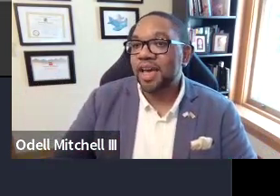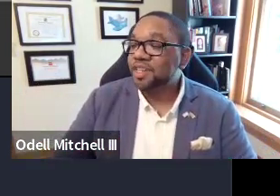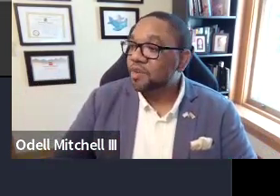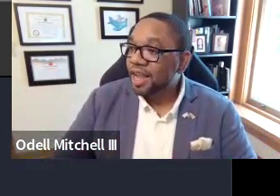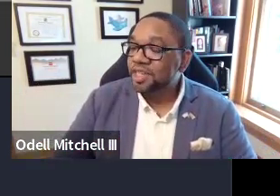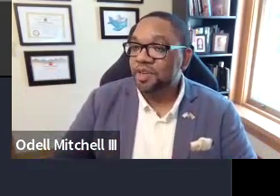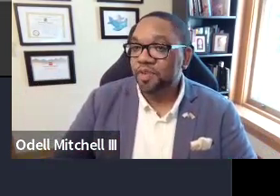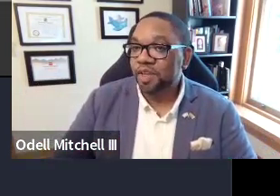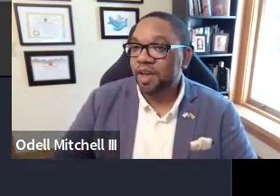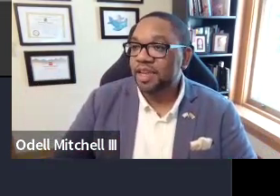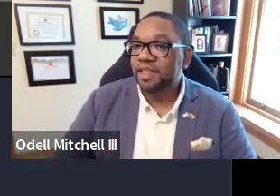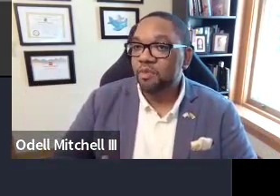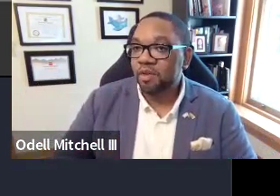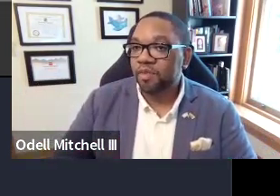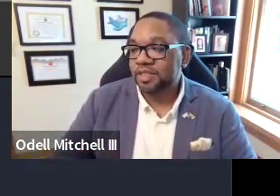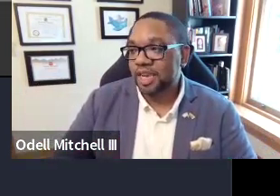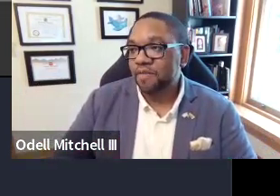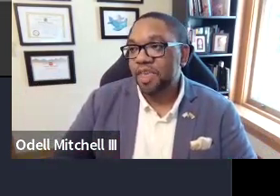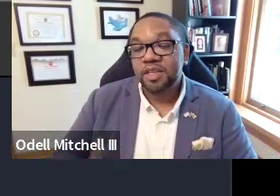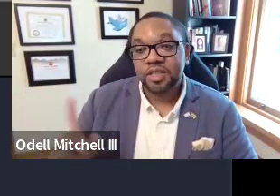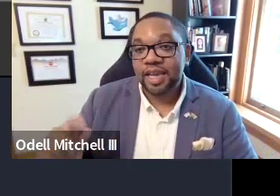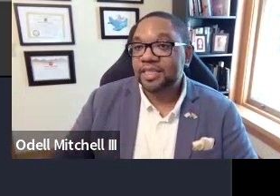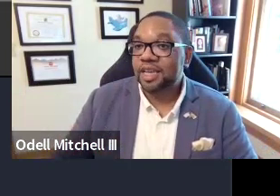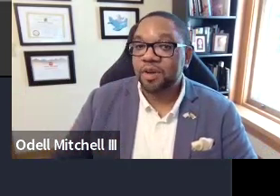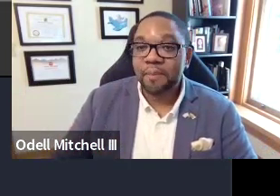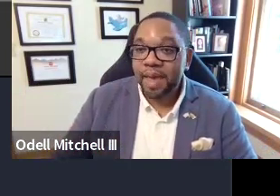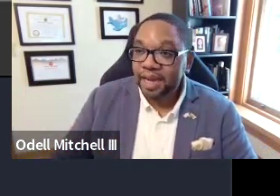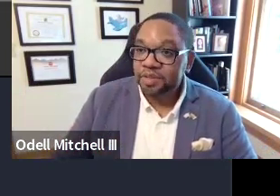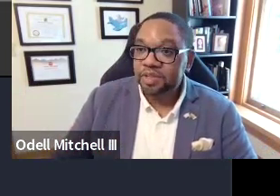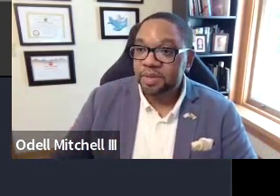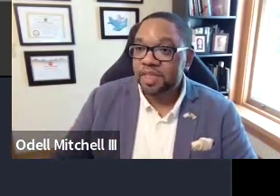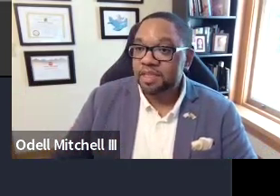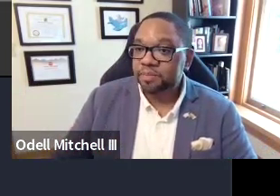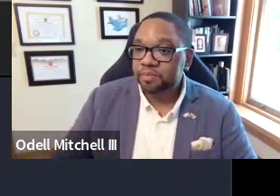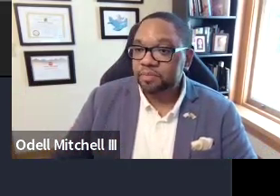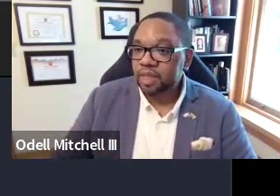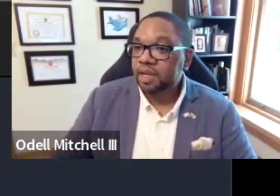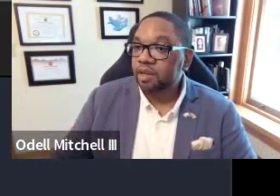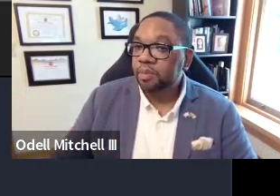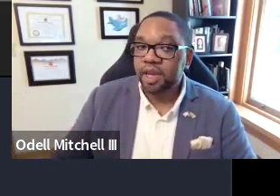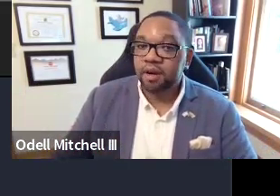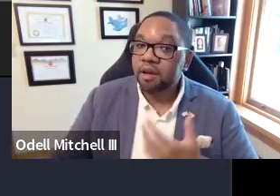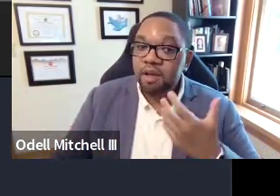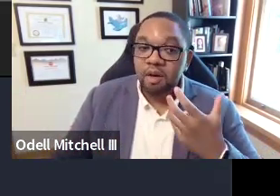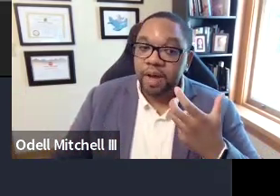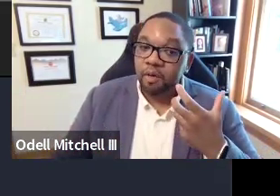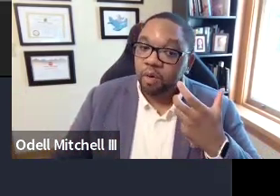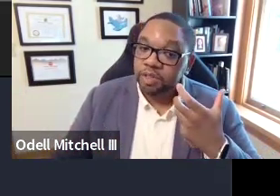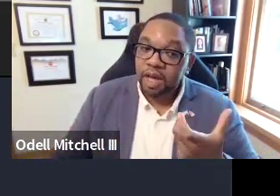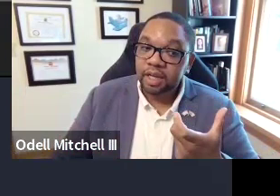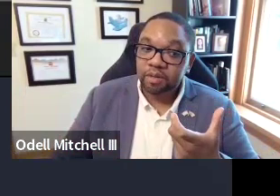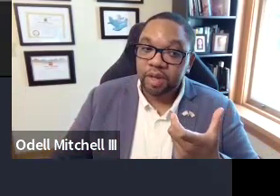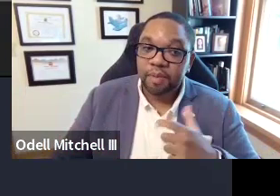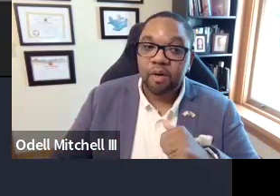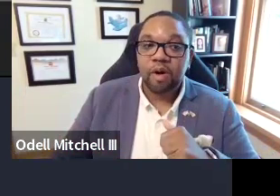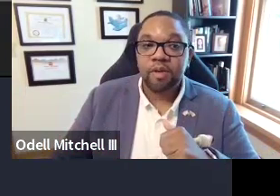of interaction you feel around it, that's wonderful to see. So like I said, we'll come back to some of this in a little bit here, but we'll